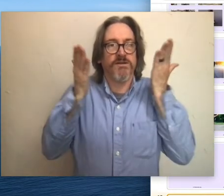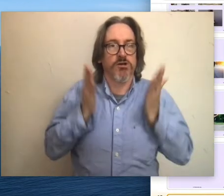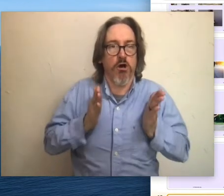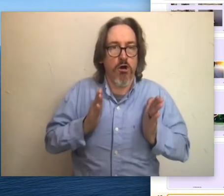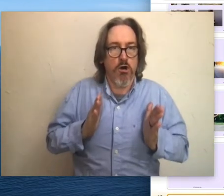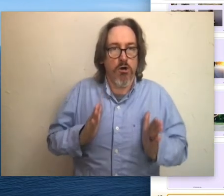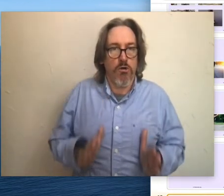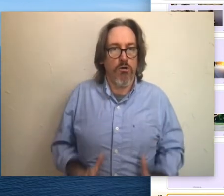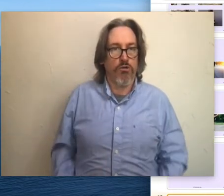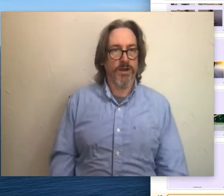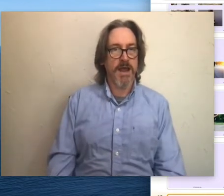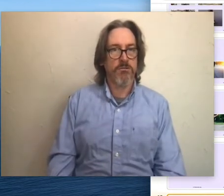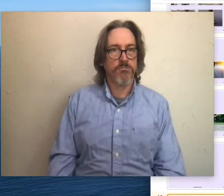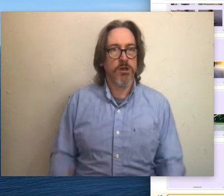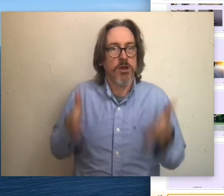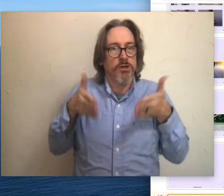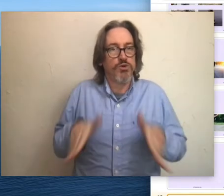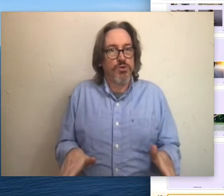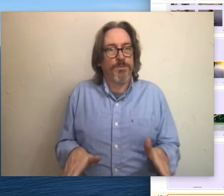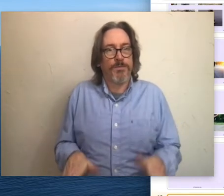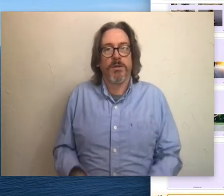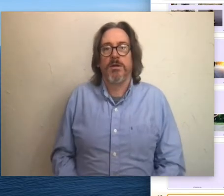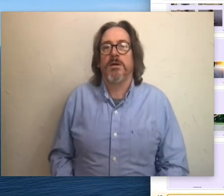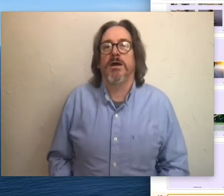or if it's all the way down,